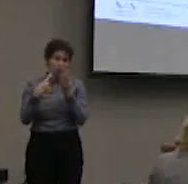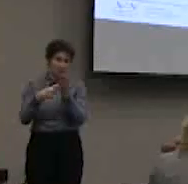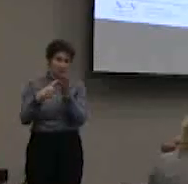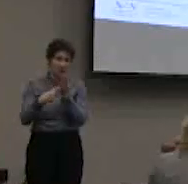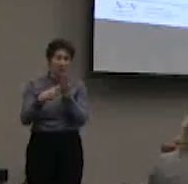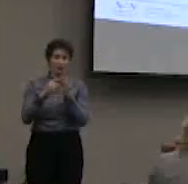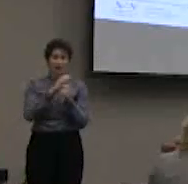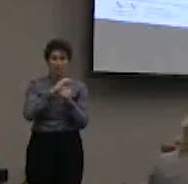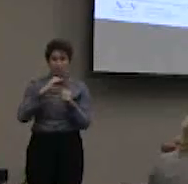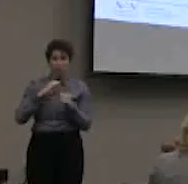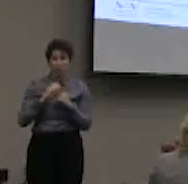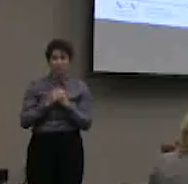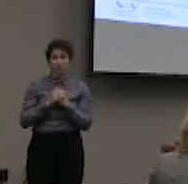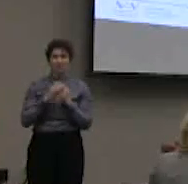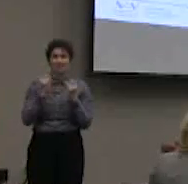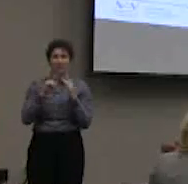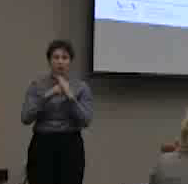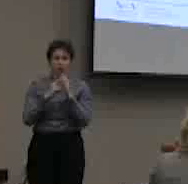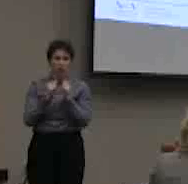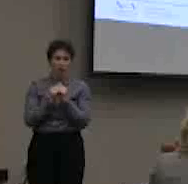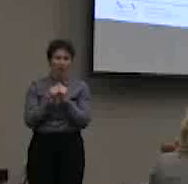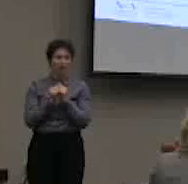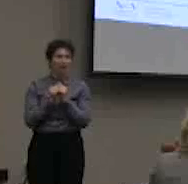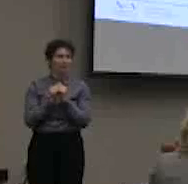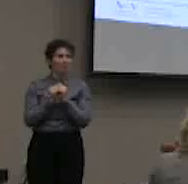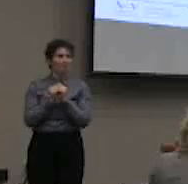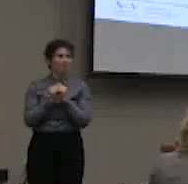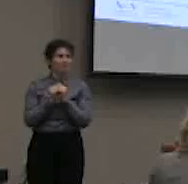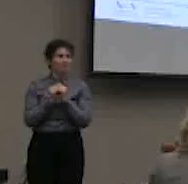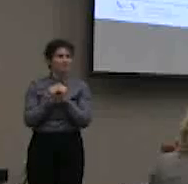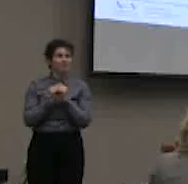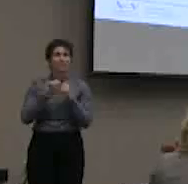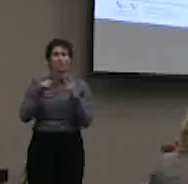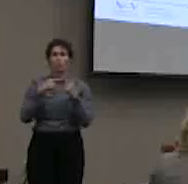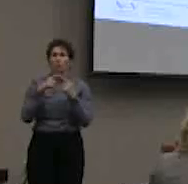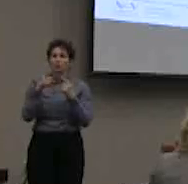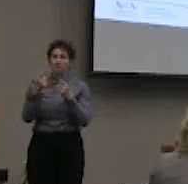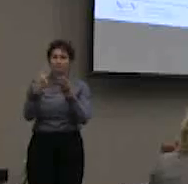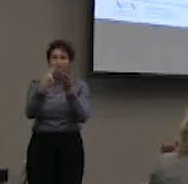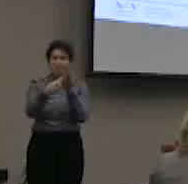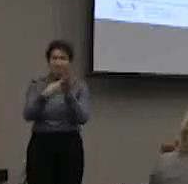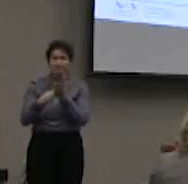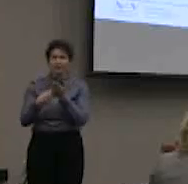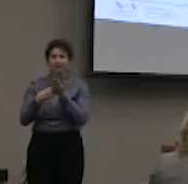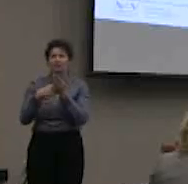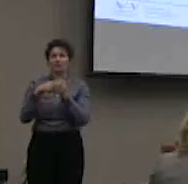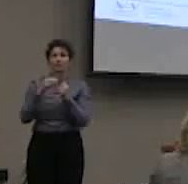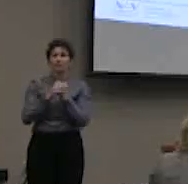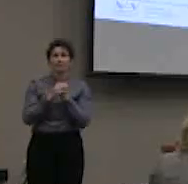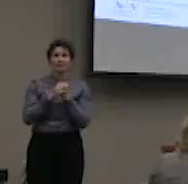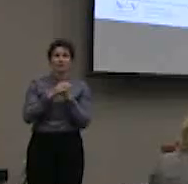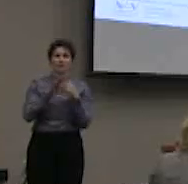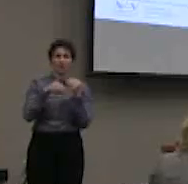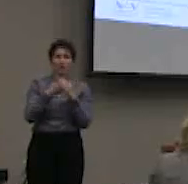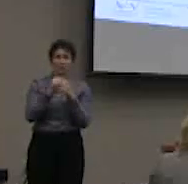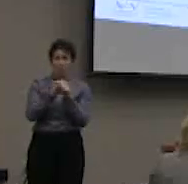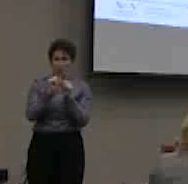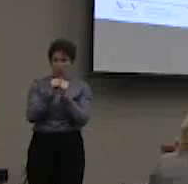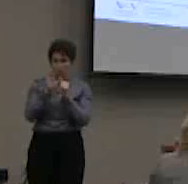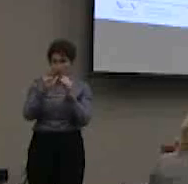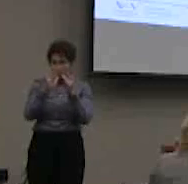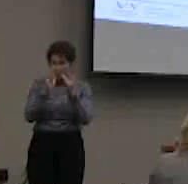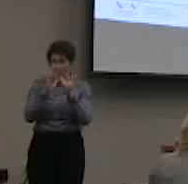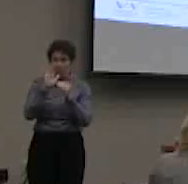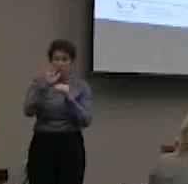with, when you're talking about the LA Vita 3 work with your networks, with your colleagues, what